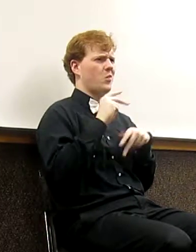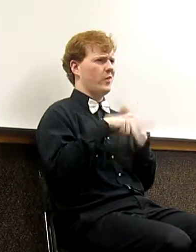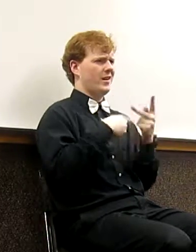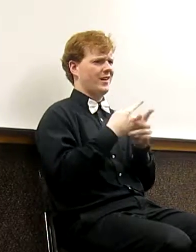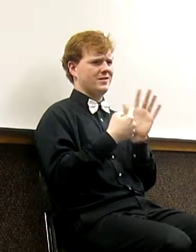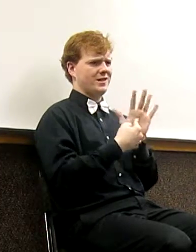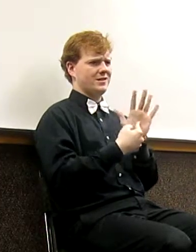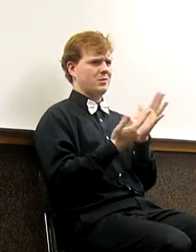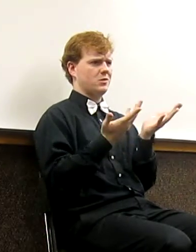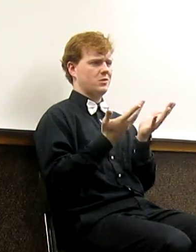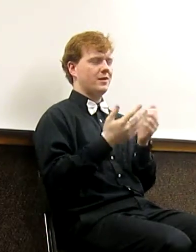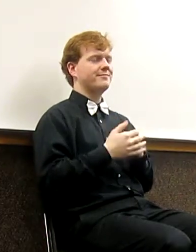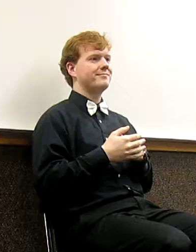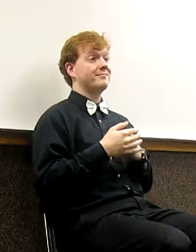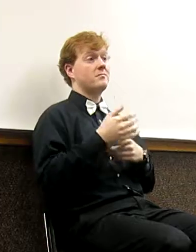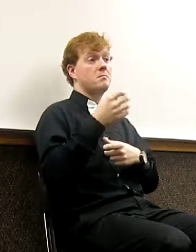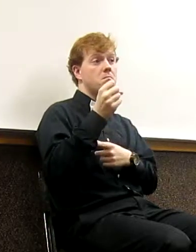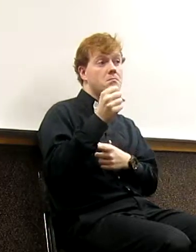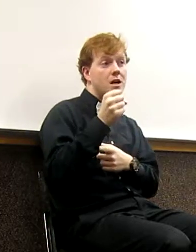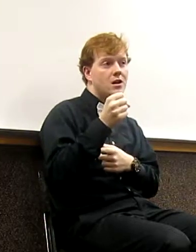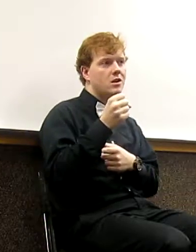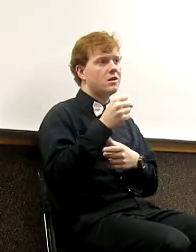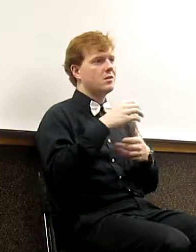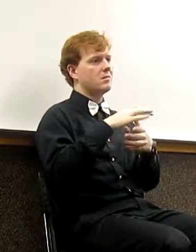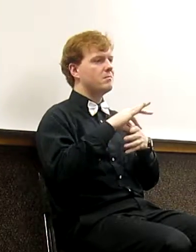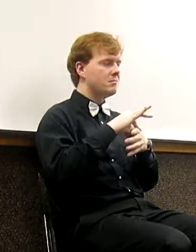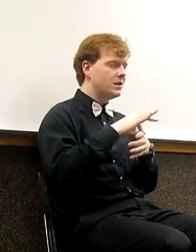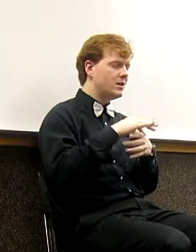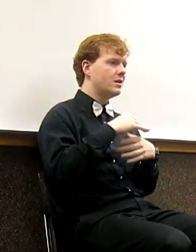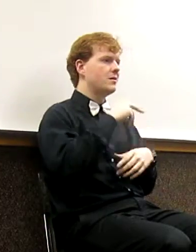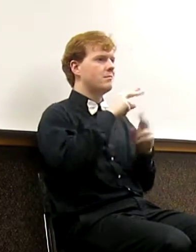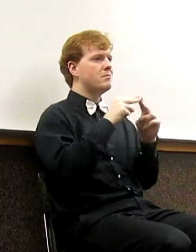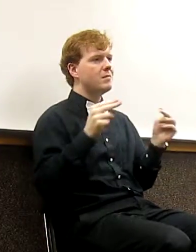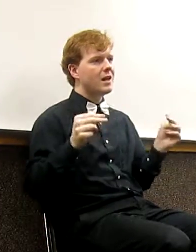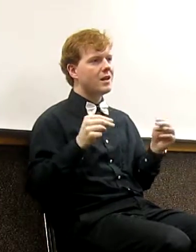animal products? Milk, bacon, eggs, ham,